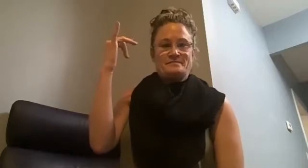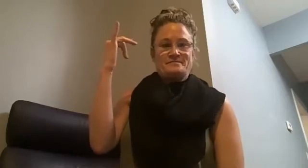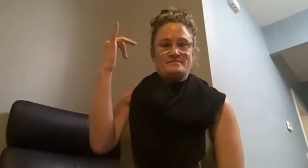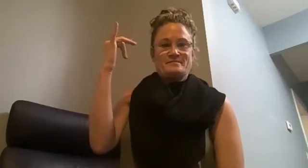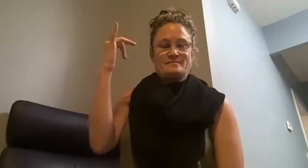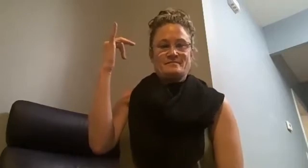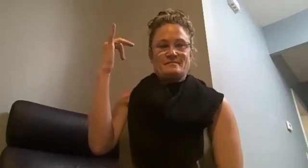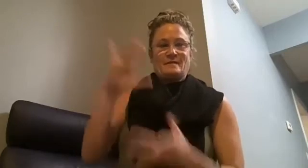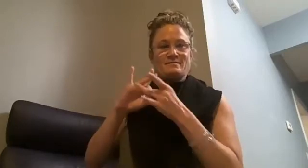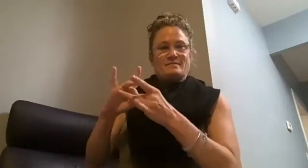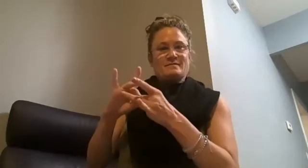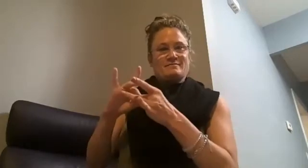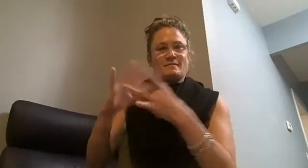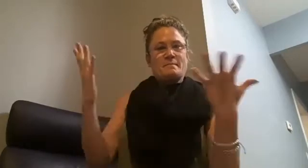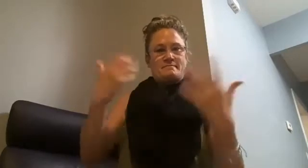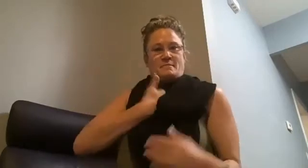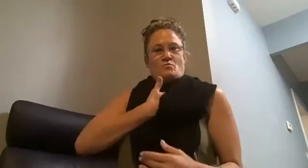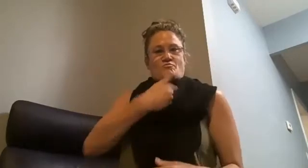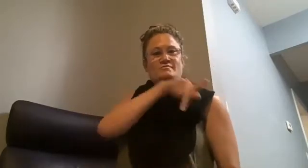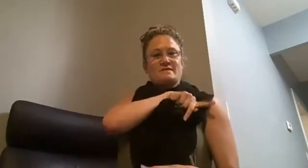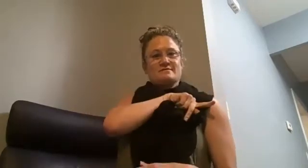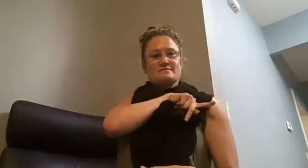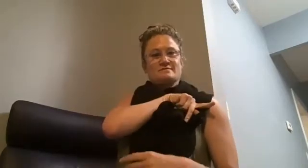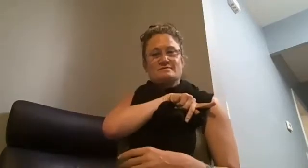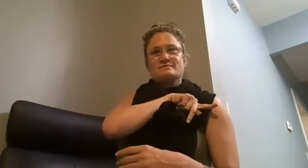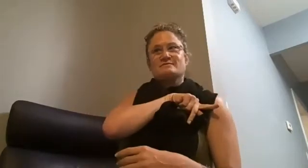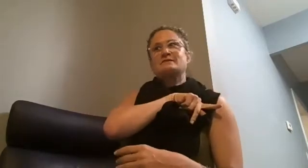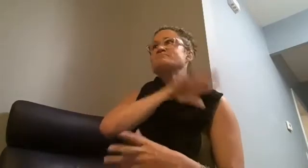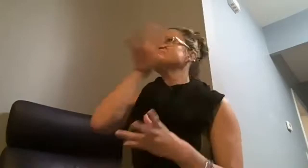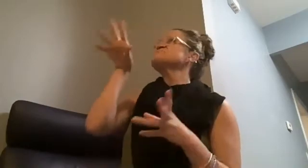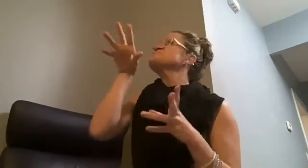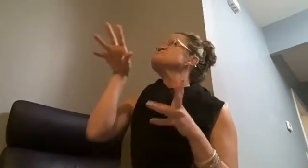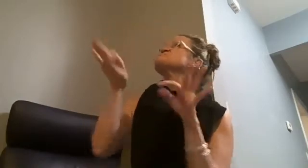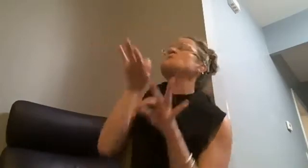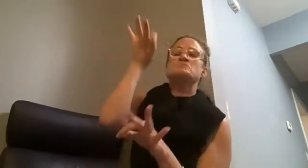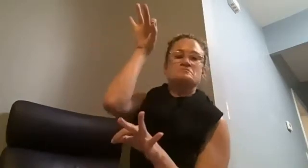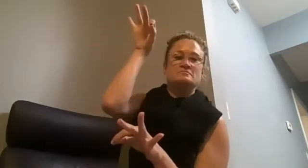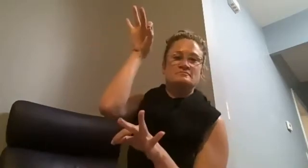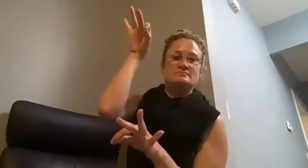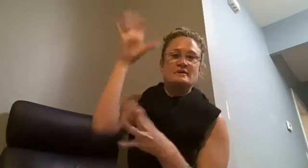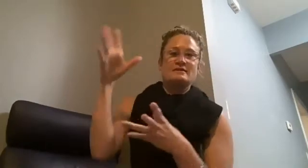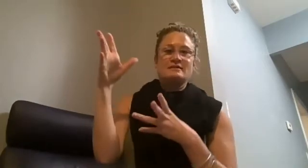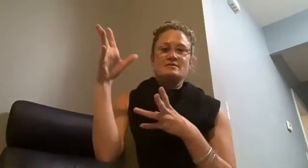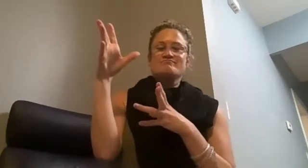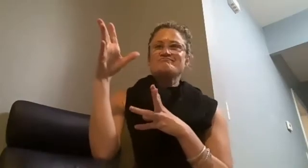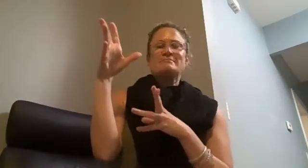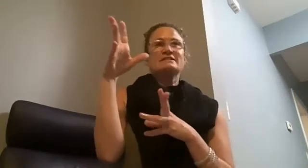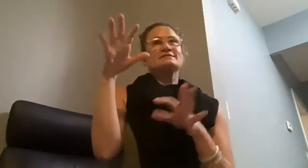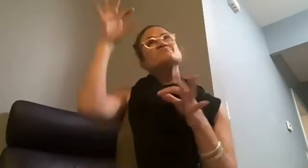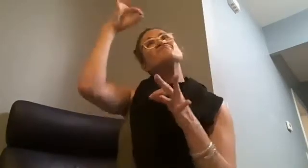on the level of what my own experience with spirituality is. But in the beginning of that, what it describes, or kind of paraphrased of what it